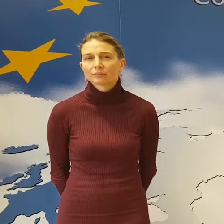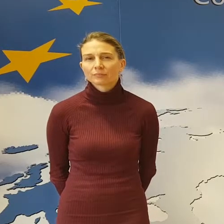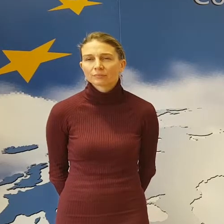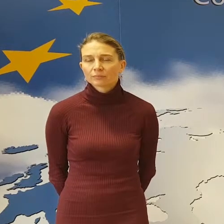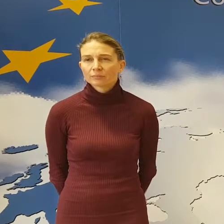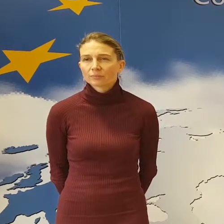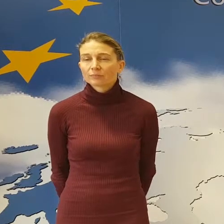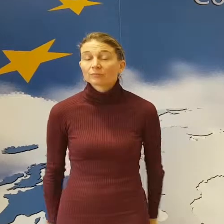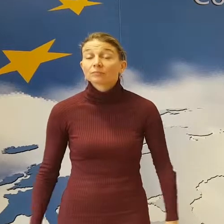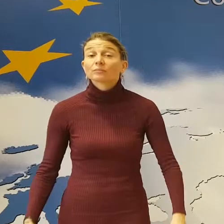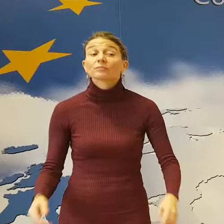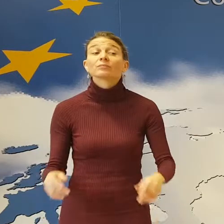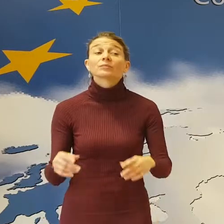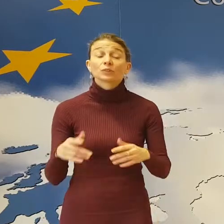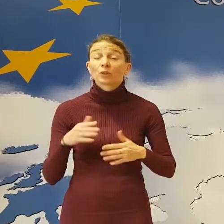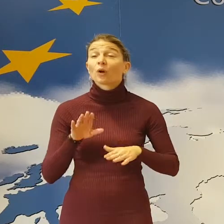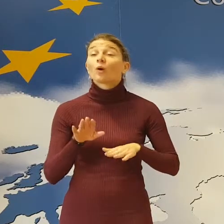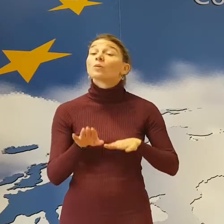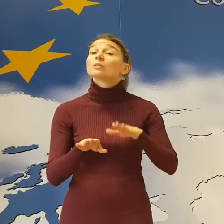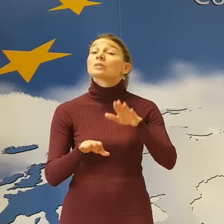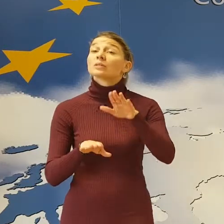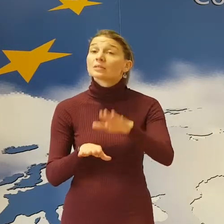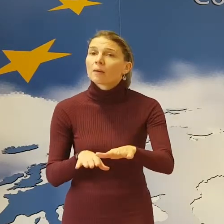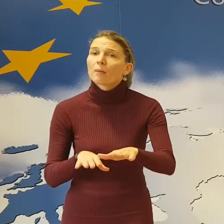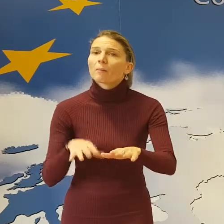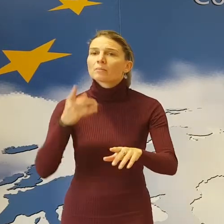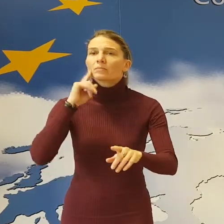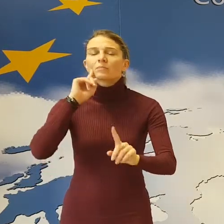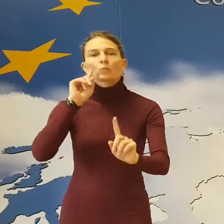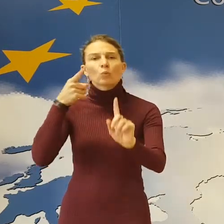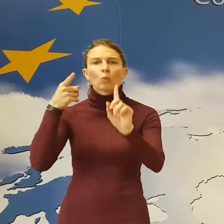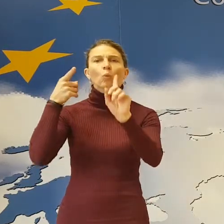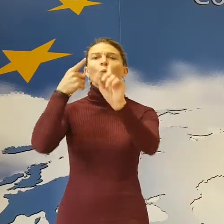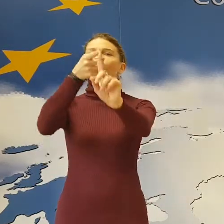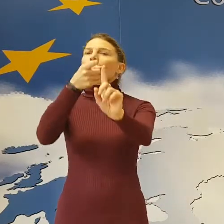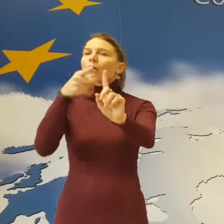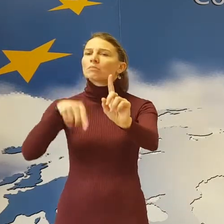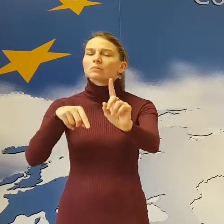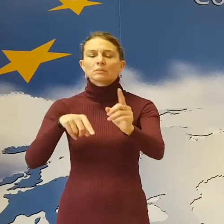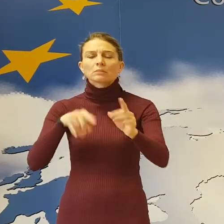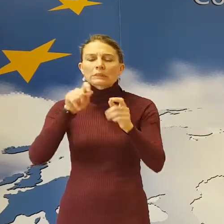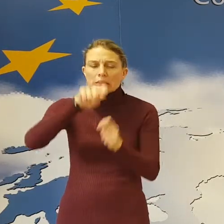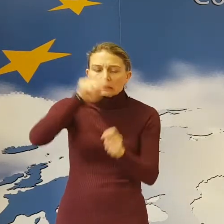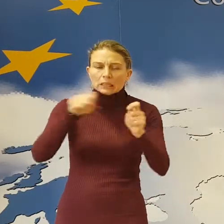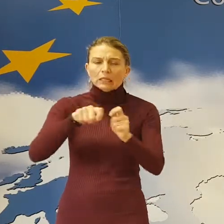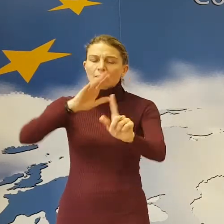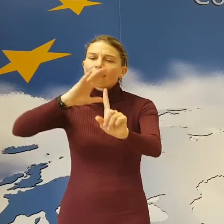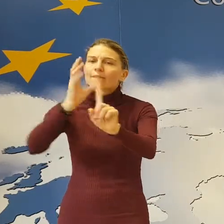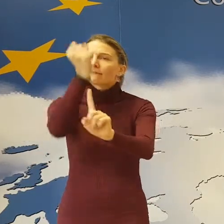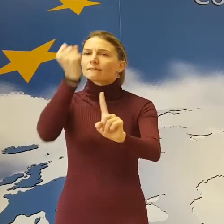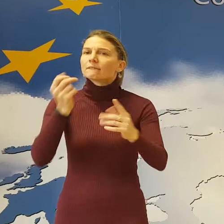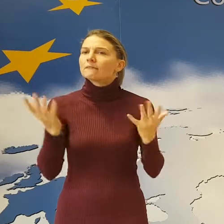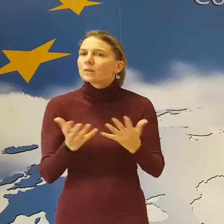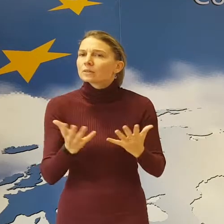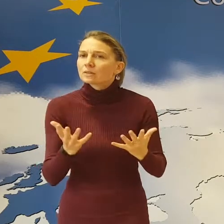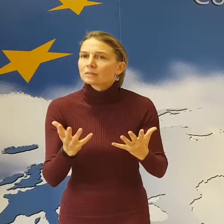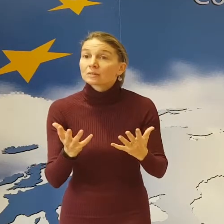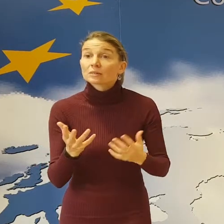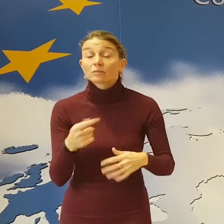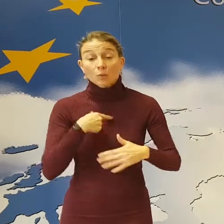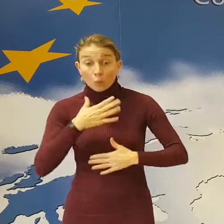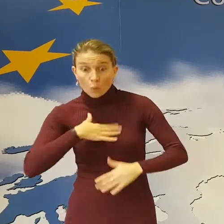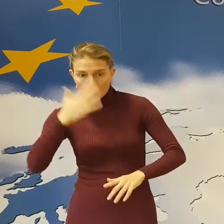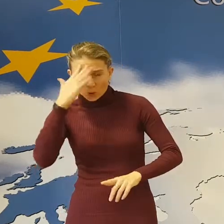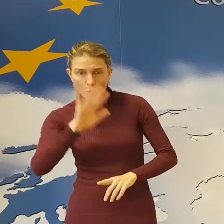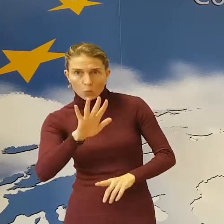This next step is to define the purpose of your test. For example, do you want to develop an achievement